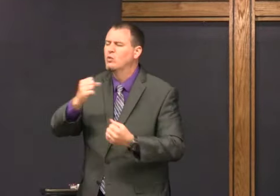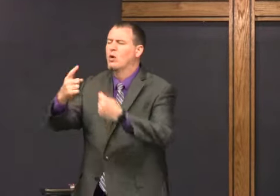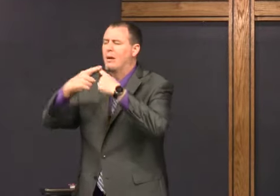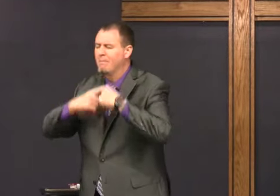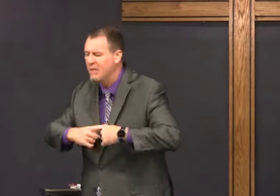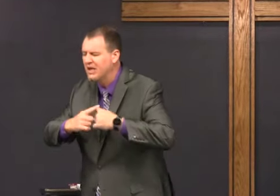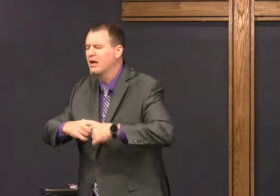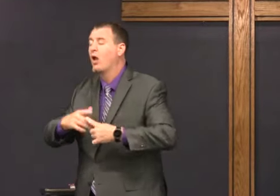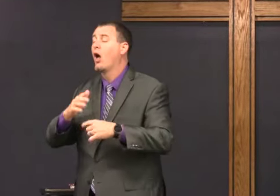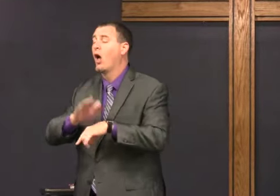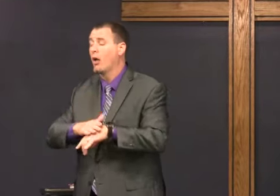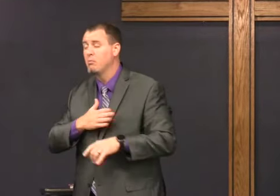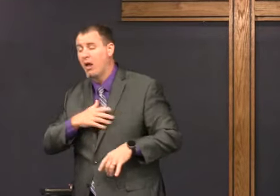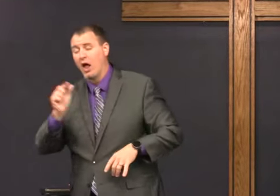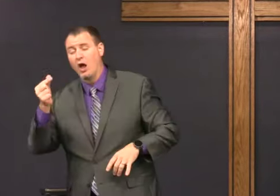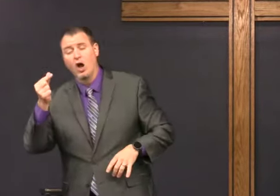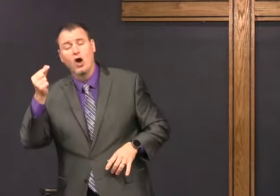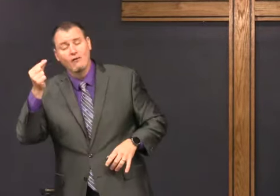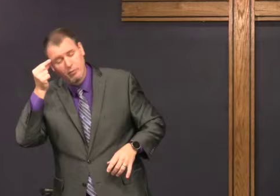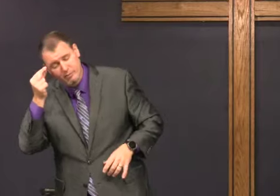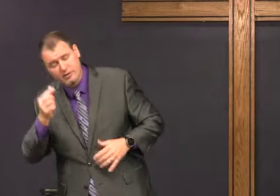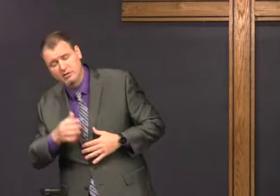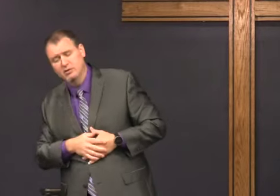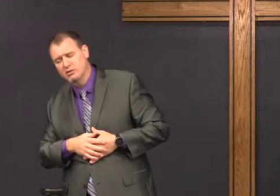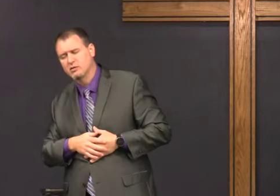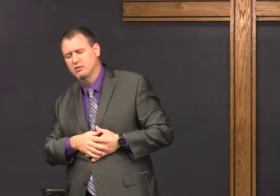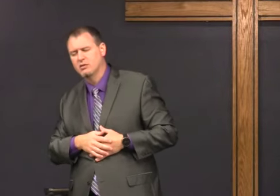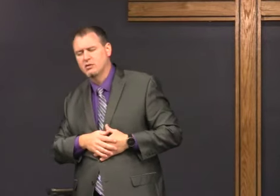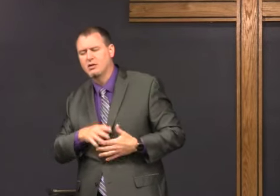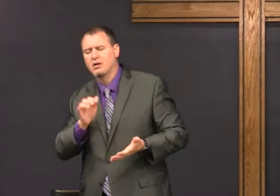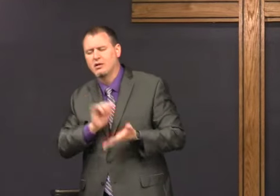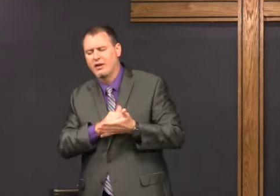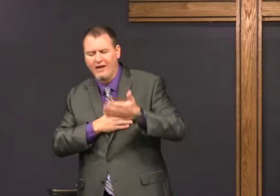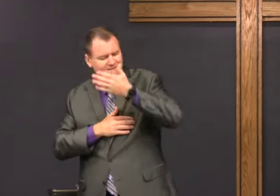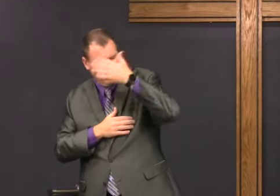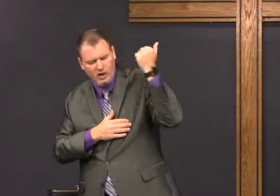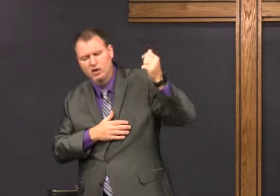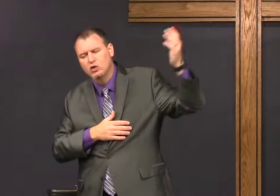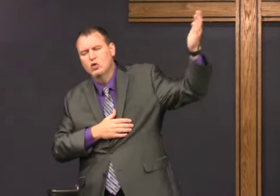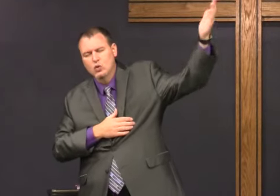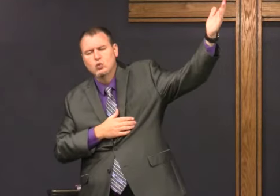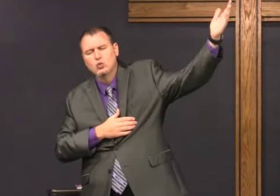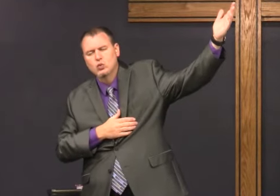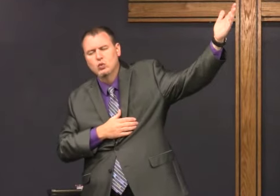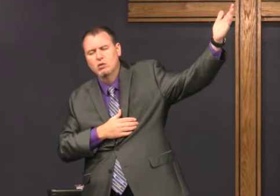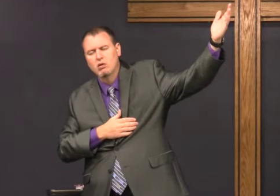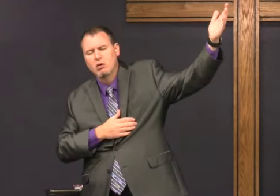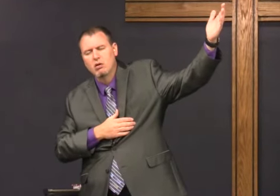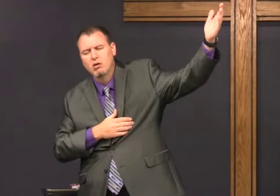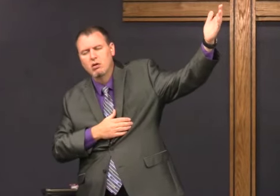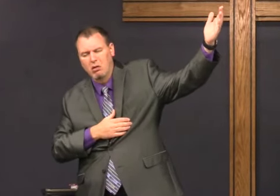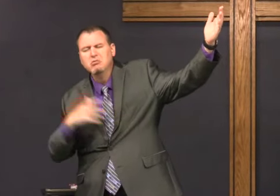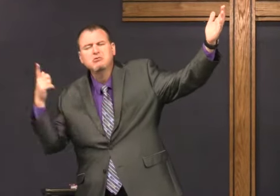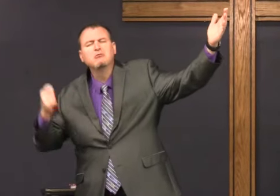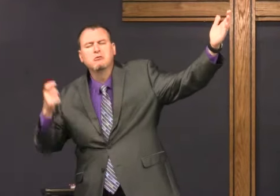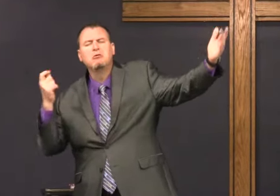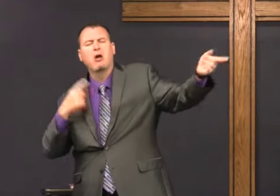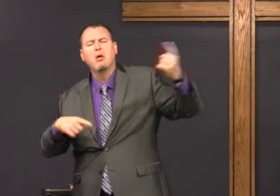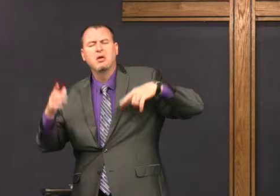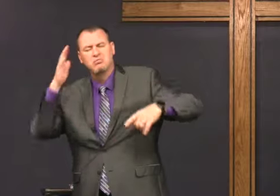And on our own wealth and abilities. And on our own governments. And we forget about